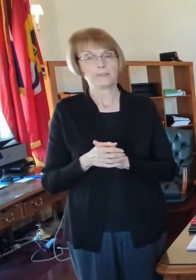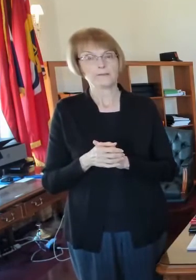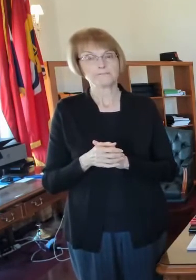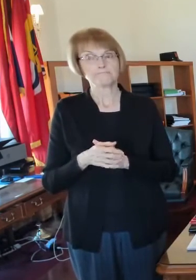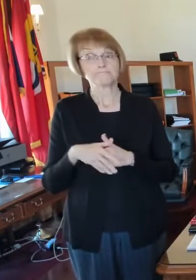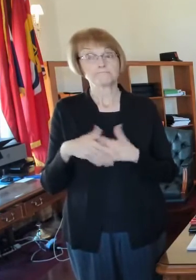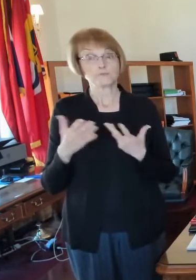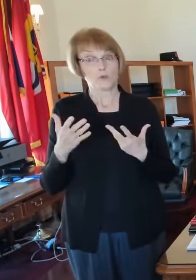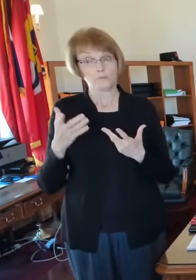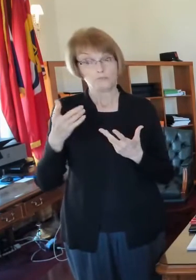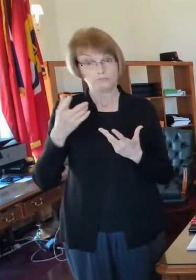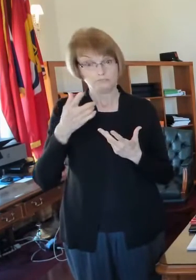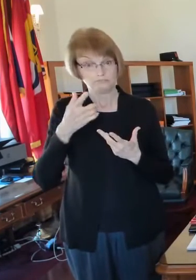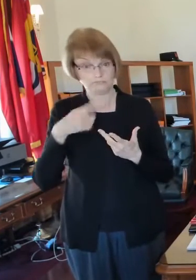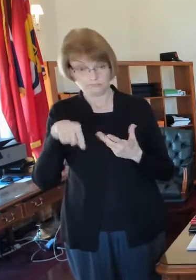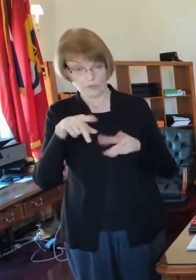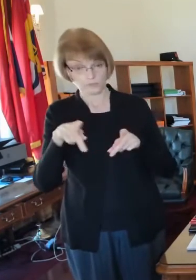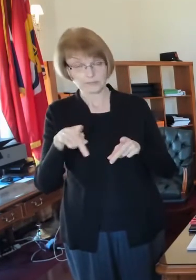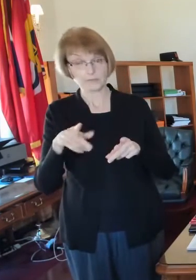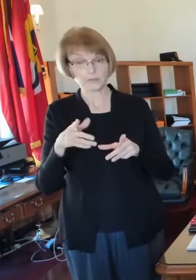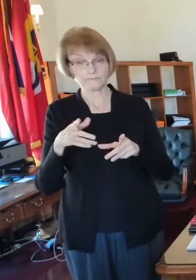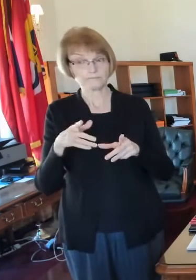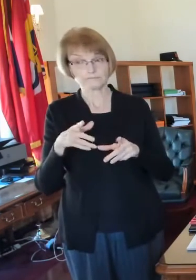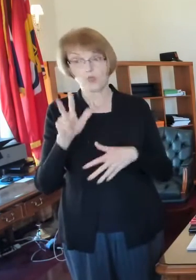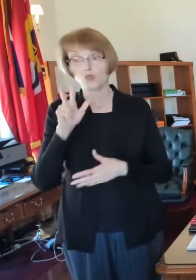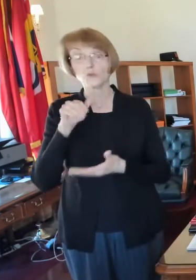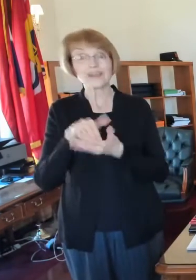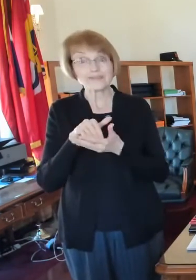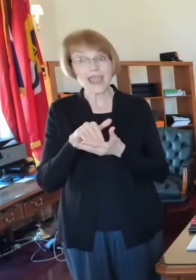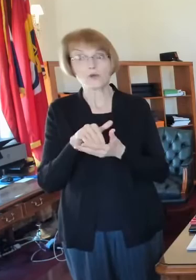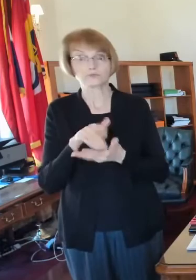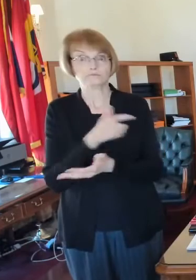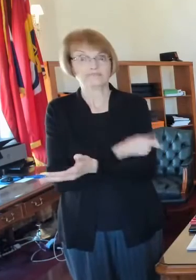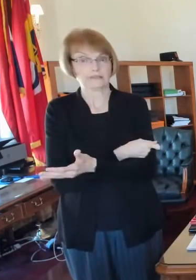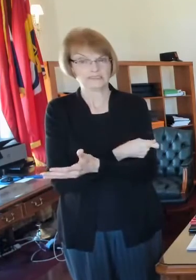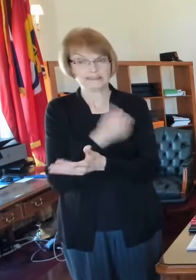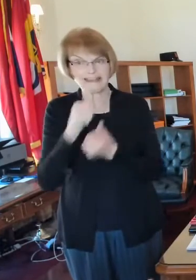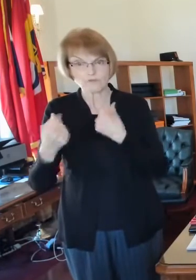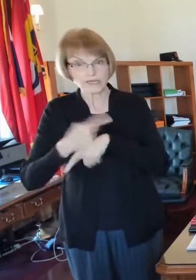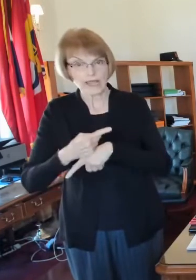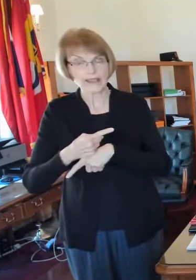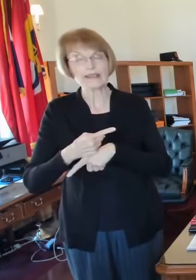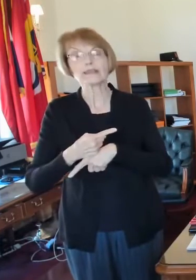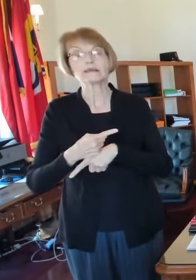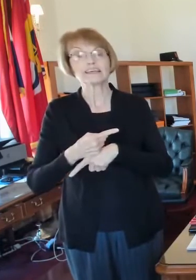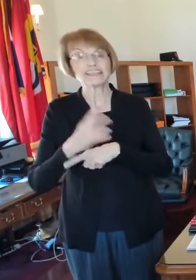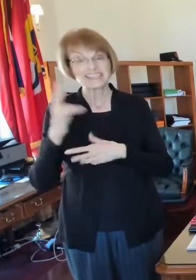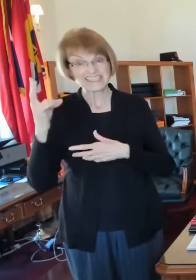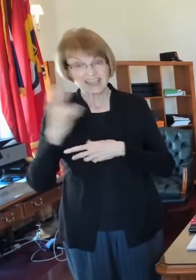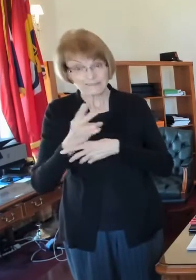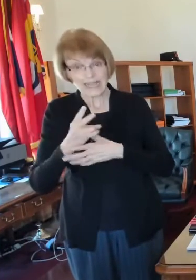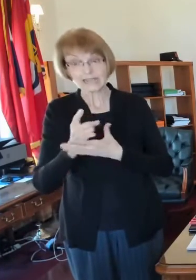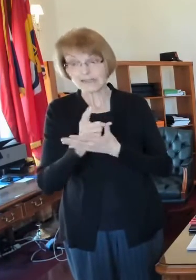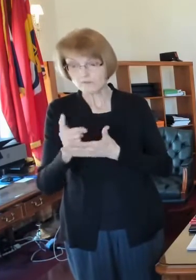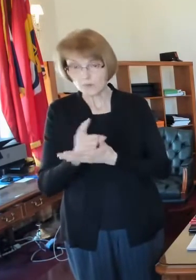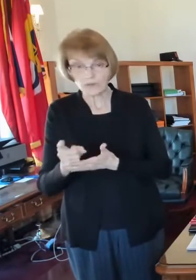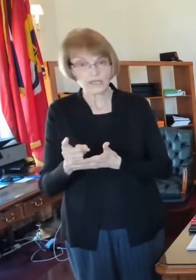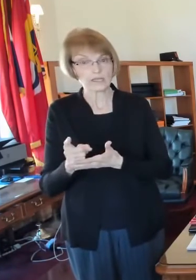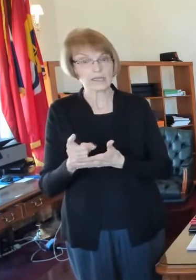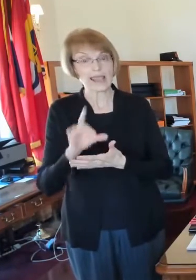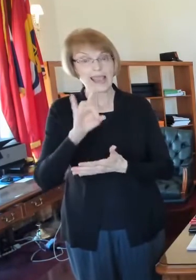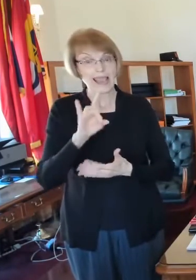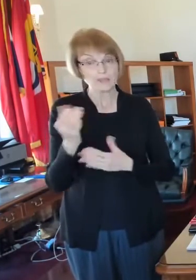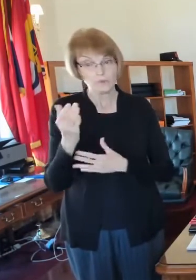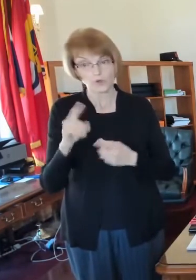And so those folks, 3,000 doses a day, every day, 7 days a week, 8 in the morning